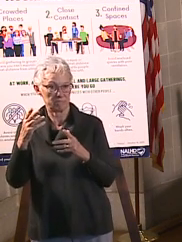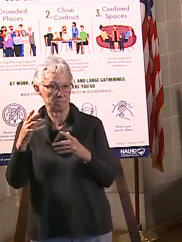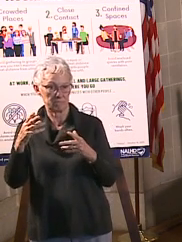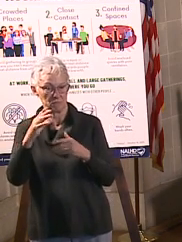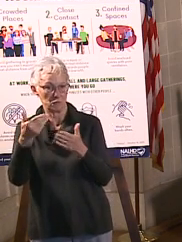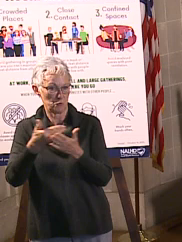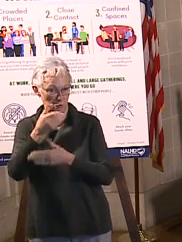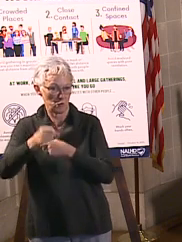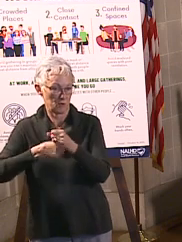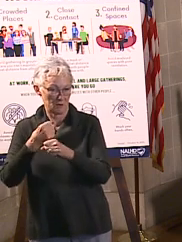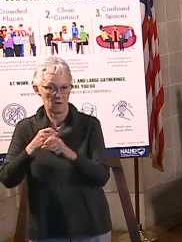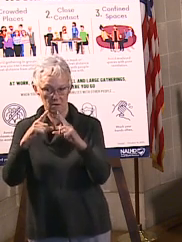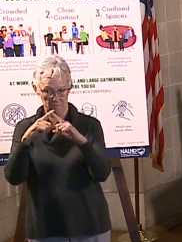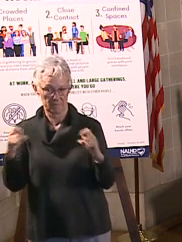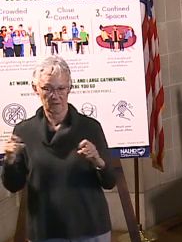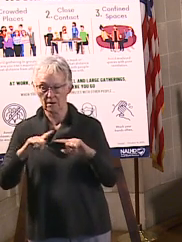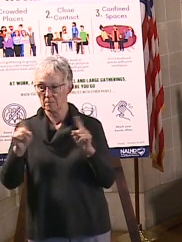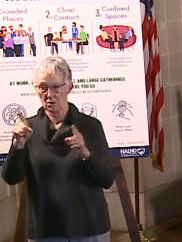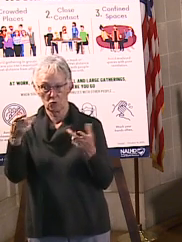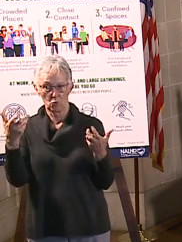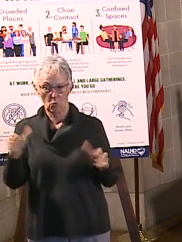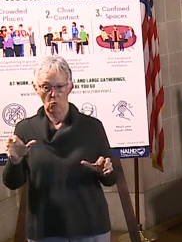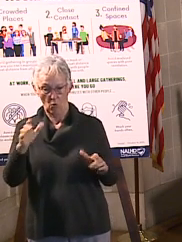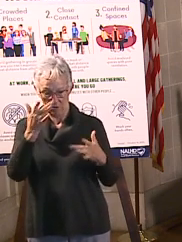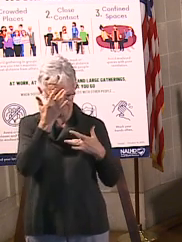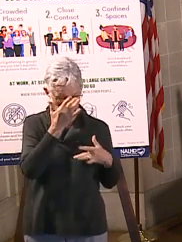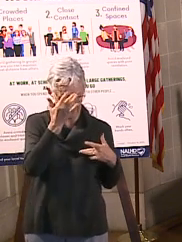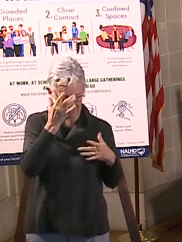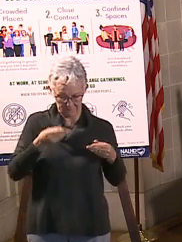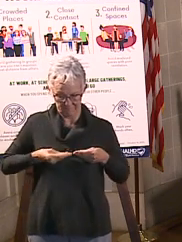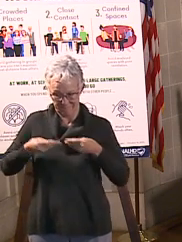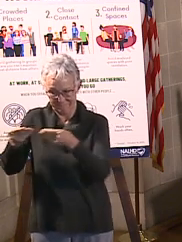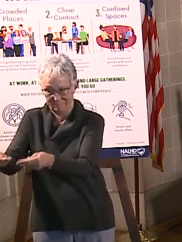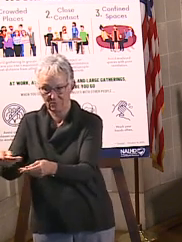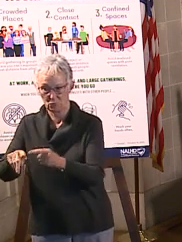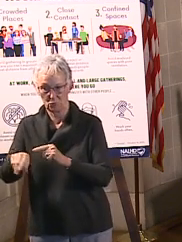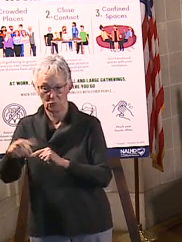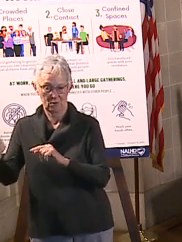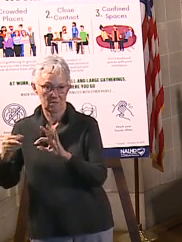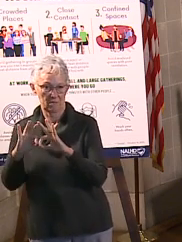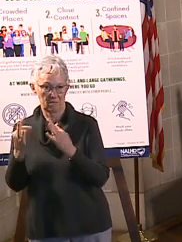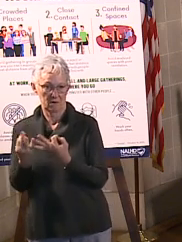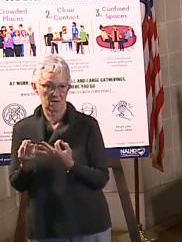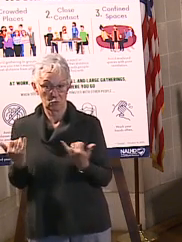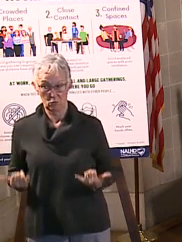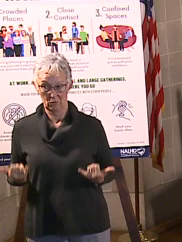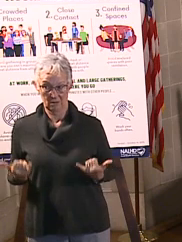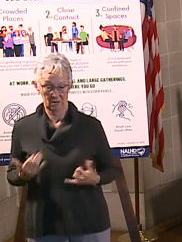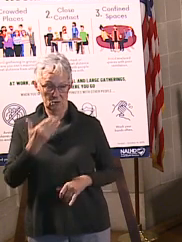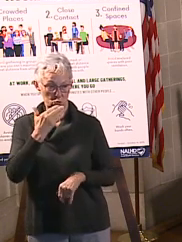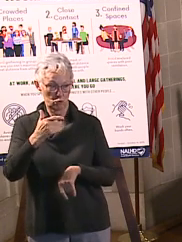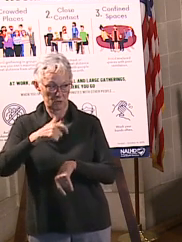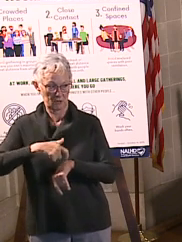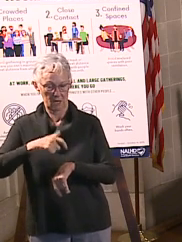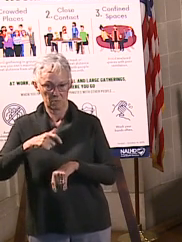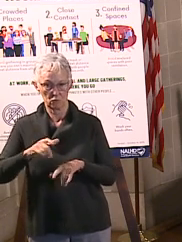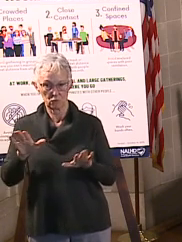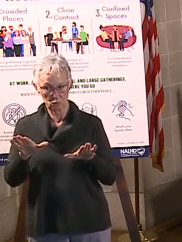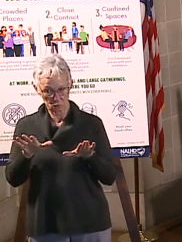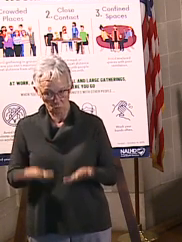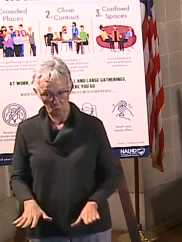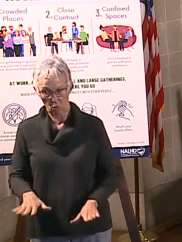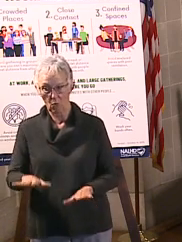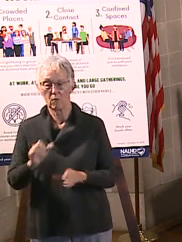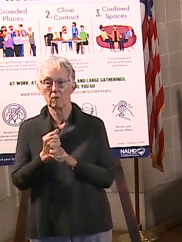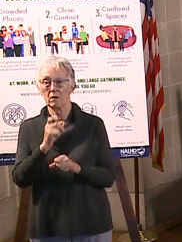virus to other family members. So as we lead up to Christmas here, it's a really good time for everybody just to really slow down and make sure